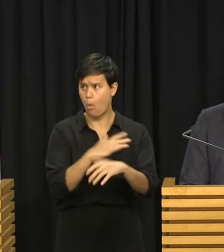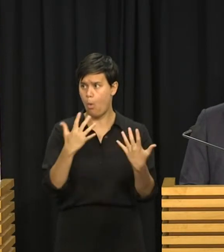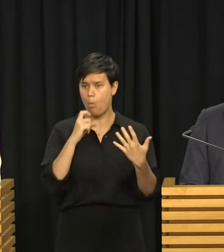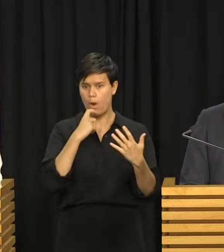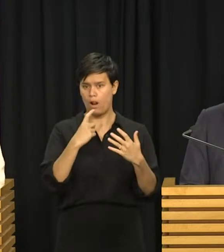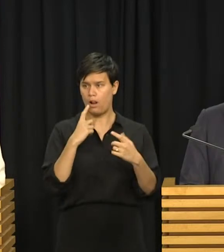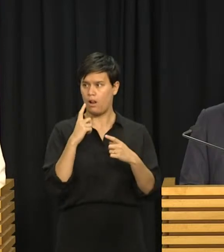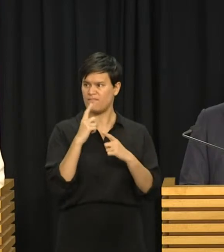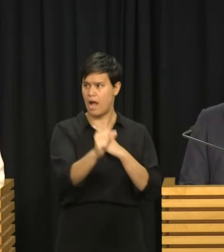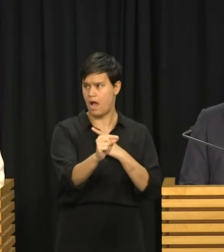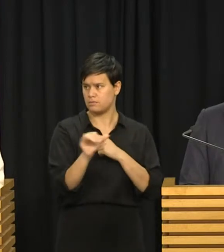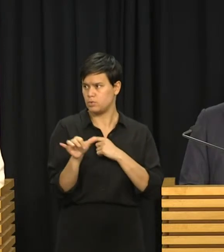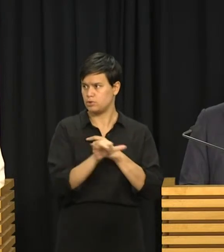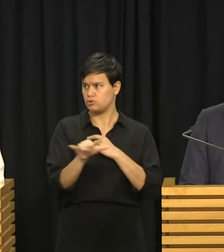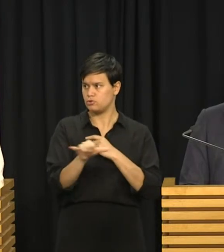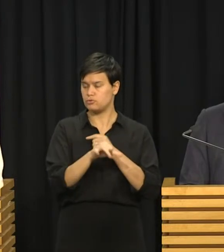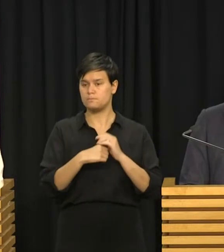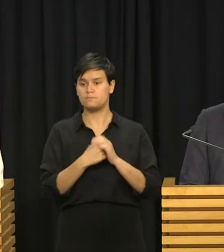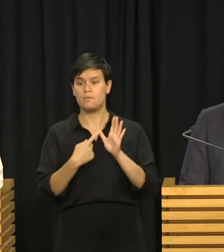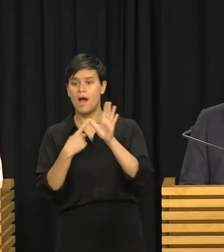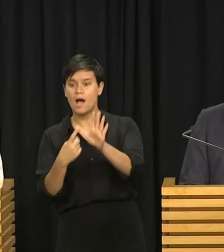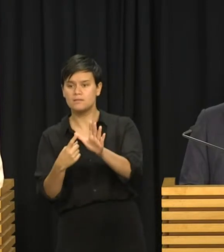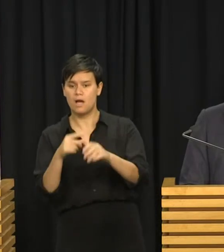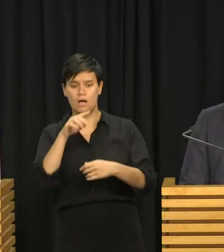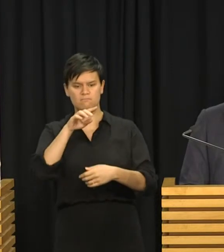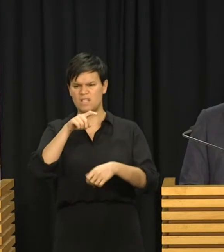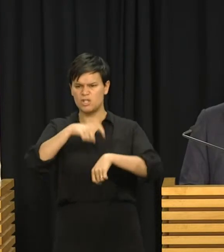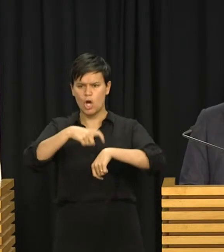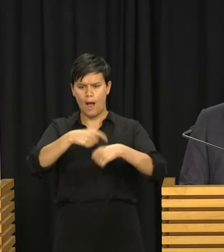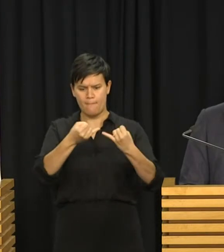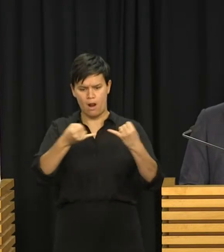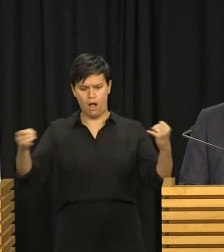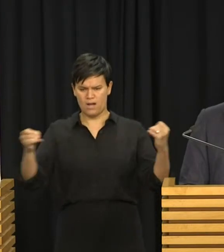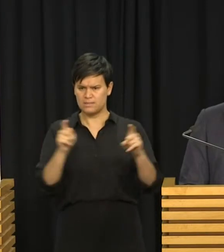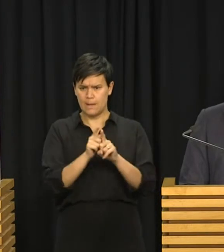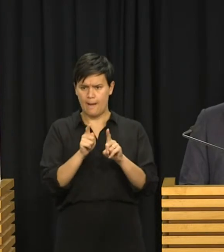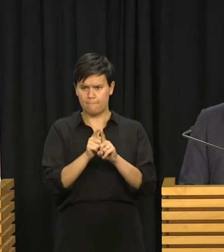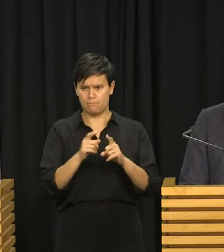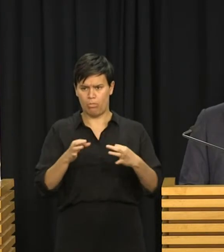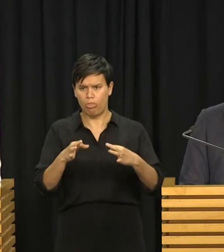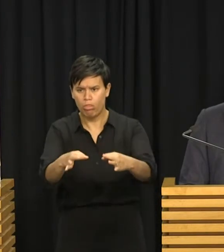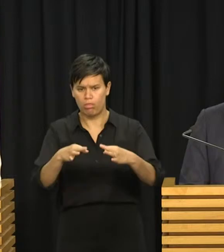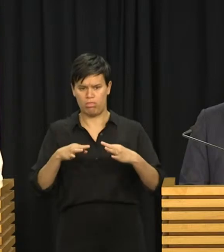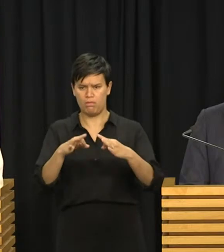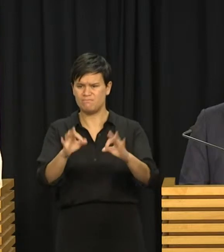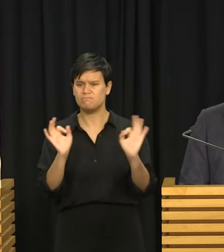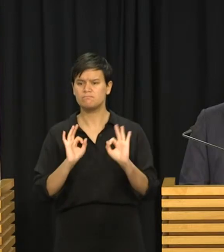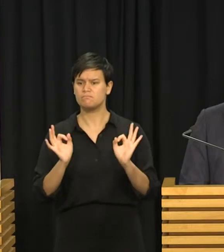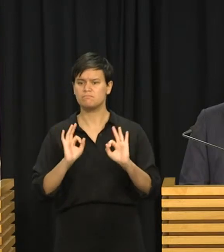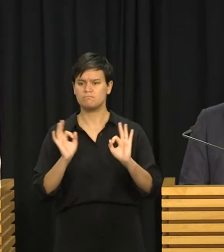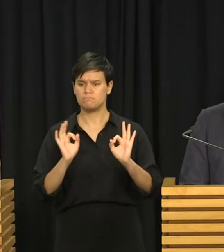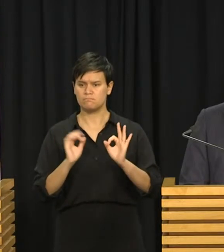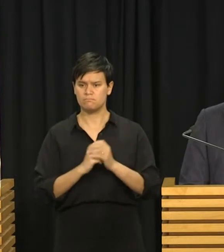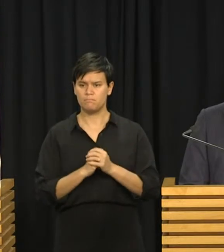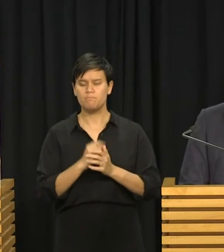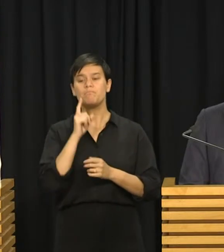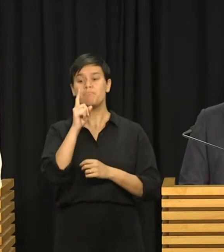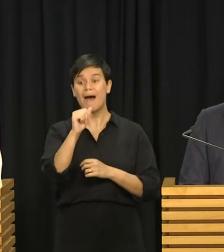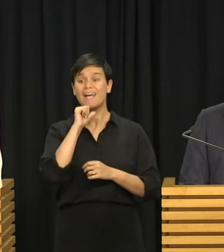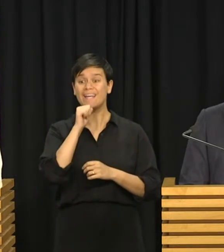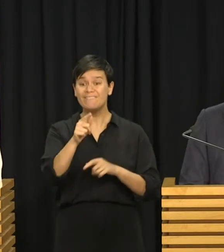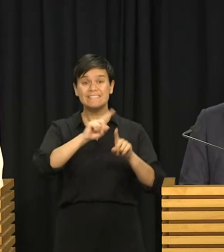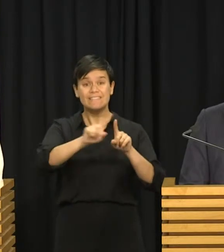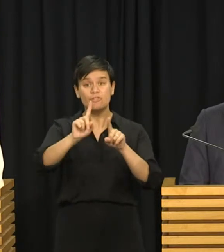not going to slow our timetable at all. In some ways, though, it will overcome some potential challenges of managing multiple